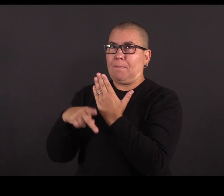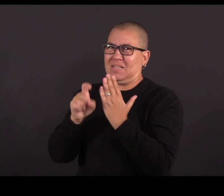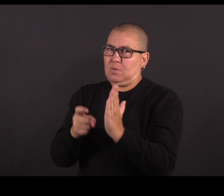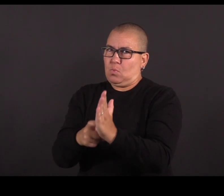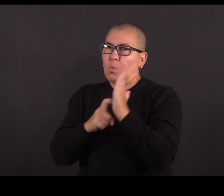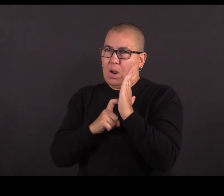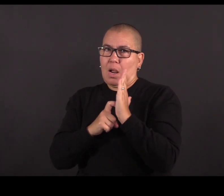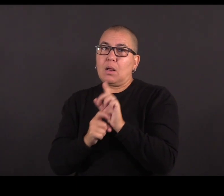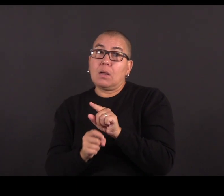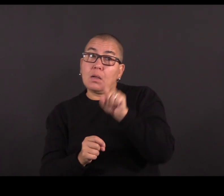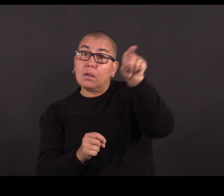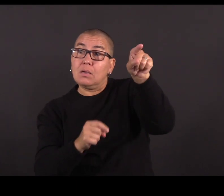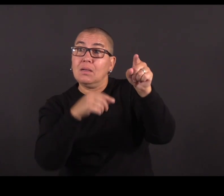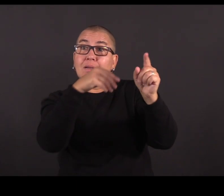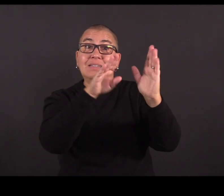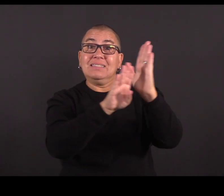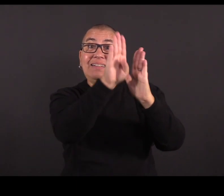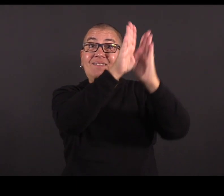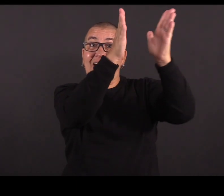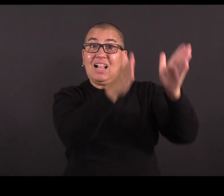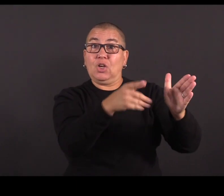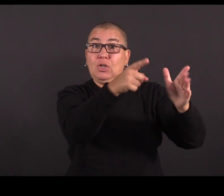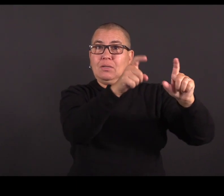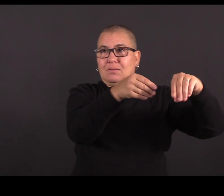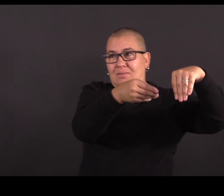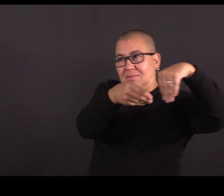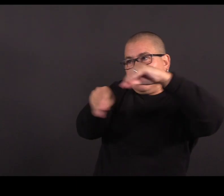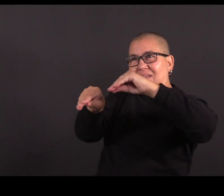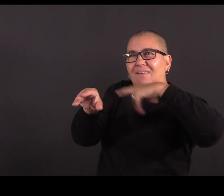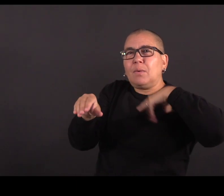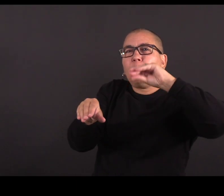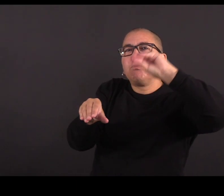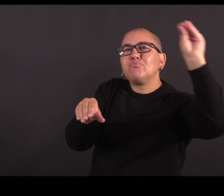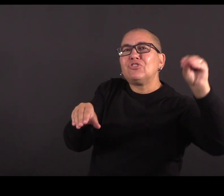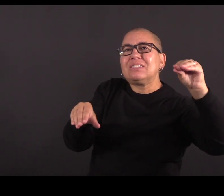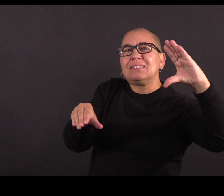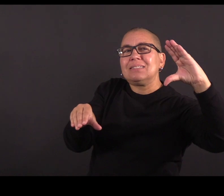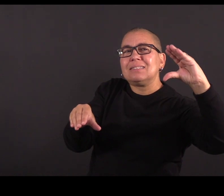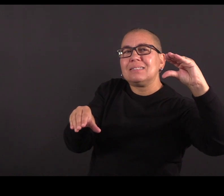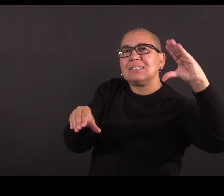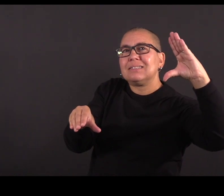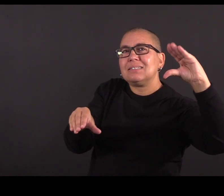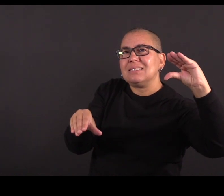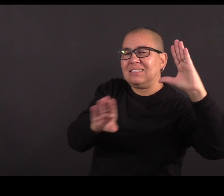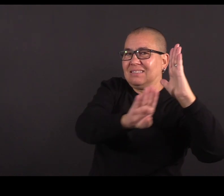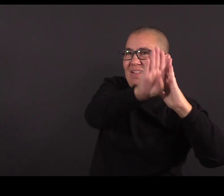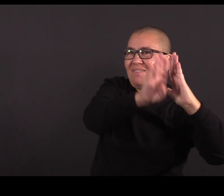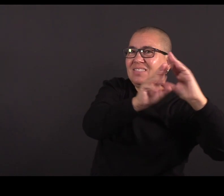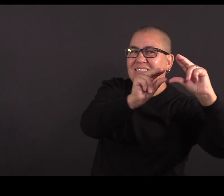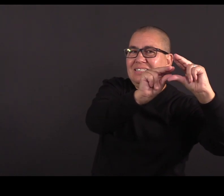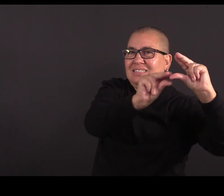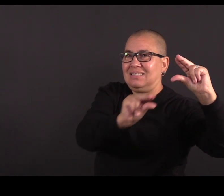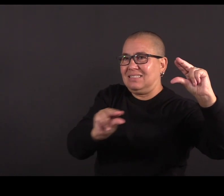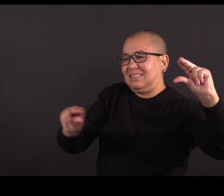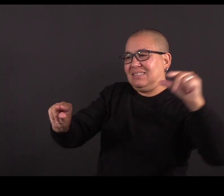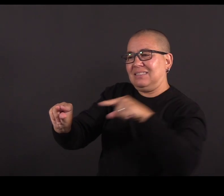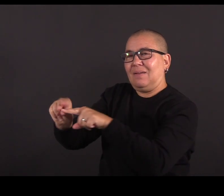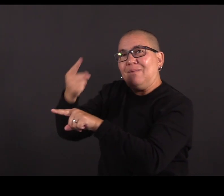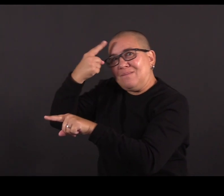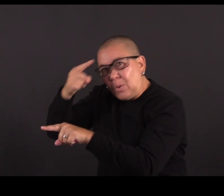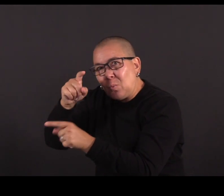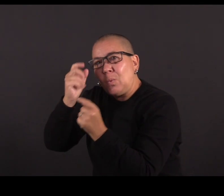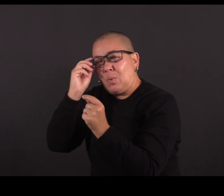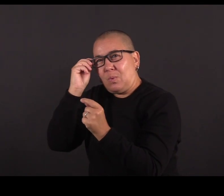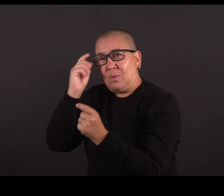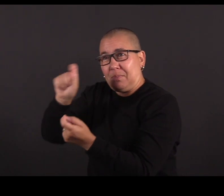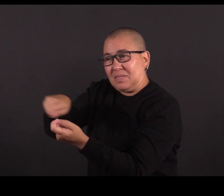a certain percentage of new residential units to lower income residents. For example, a developer who plans